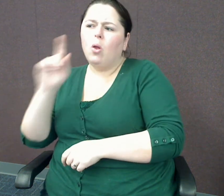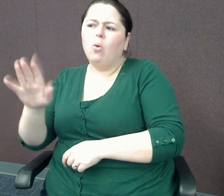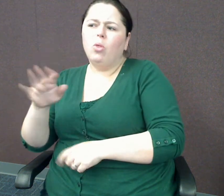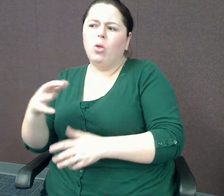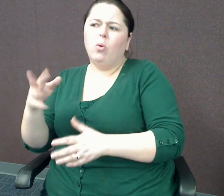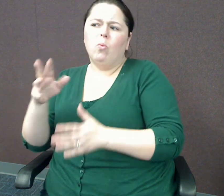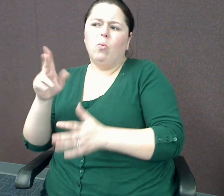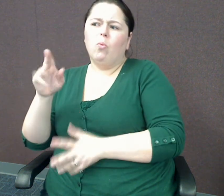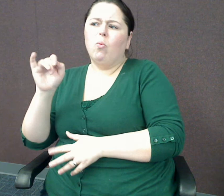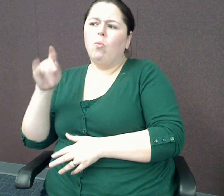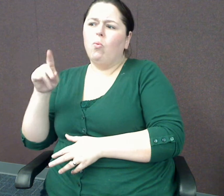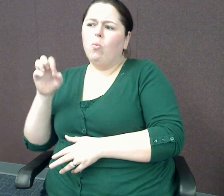tell us?